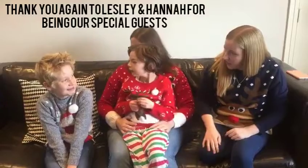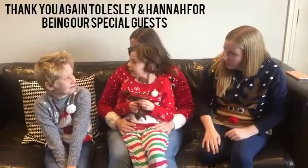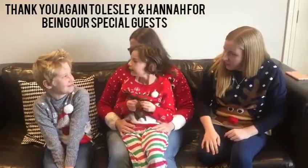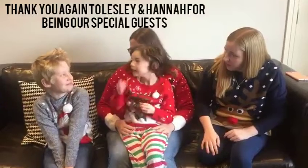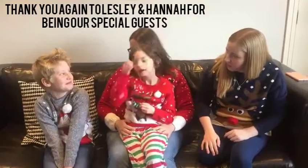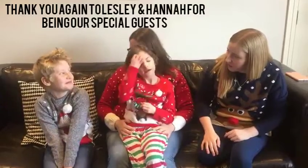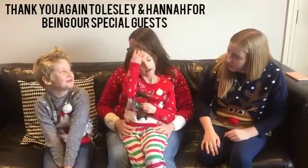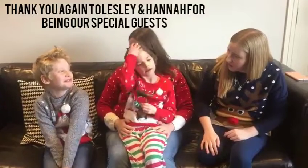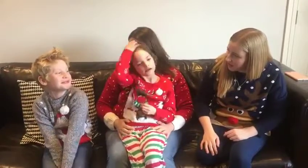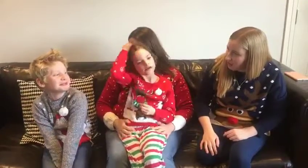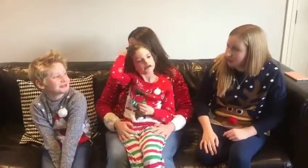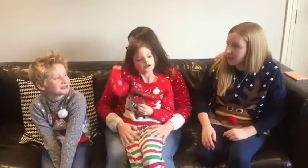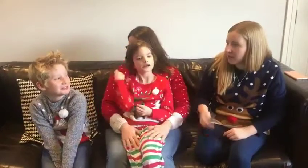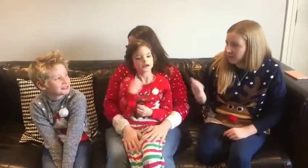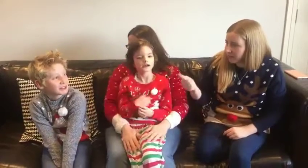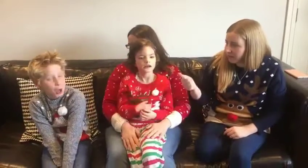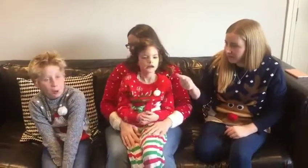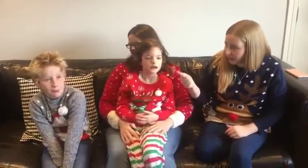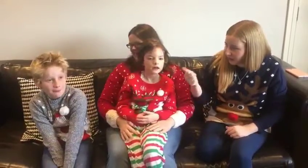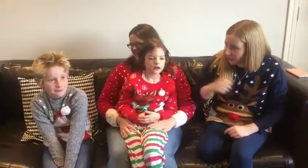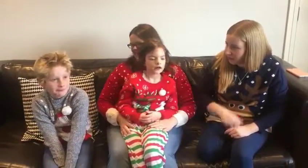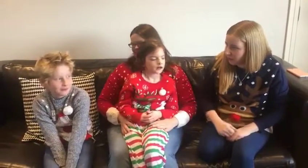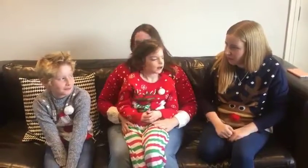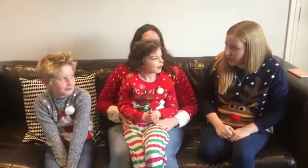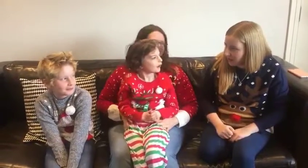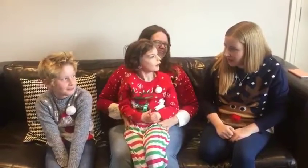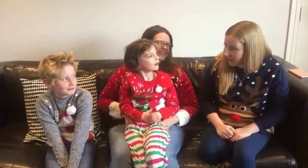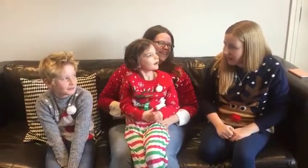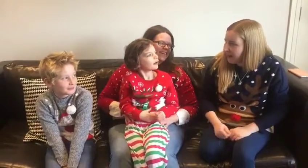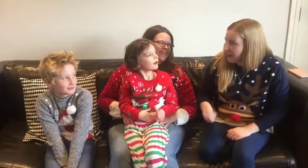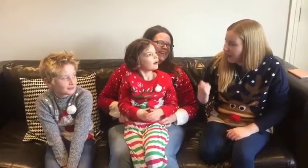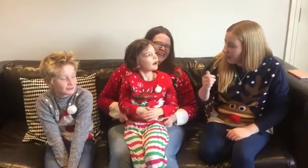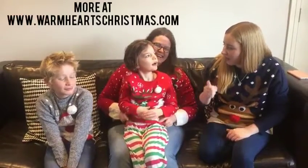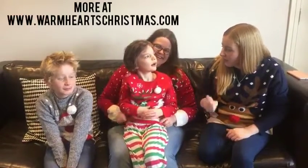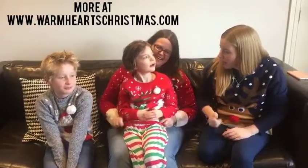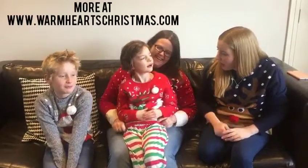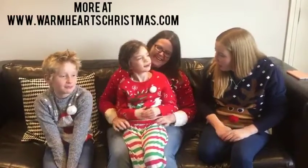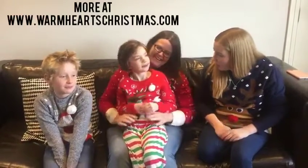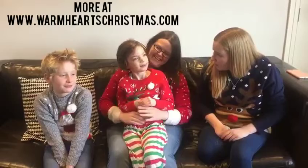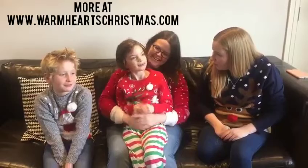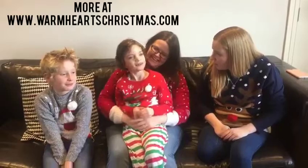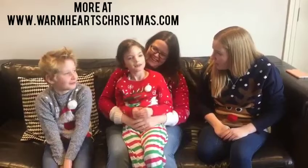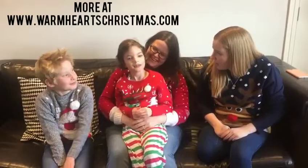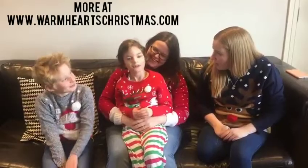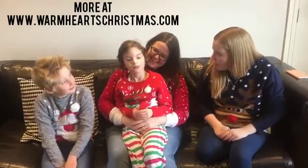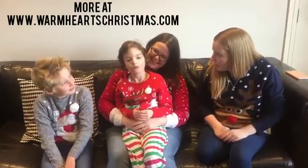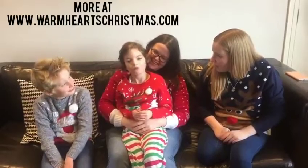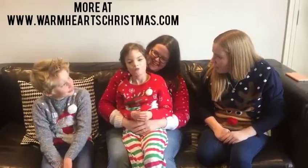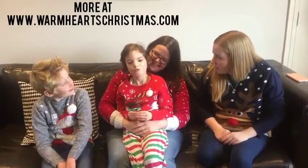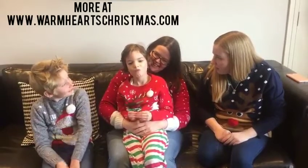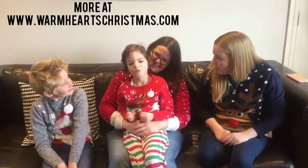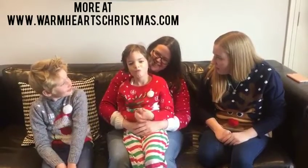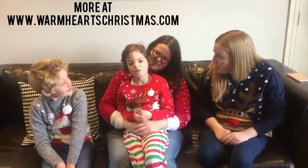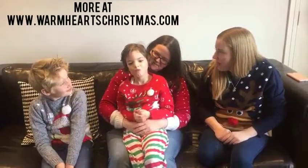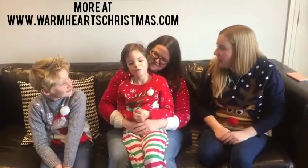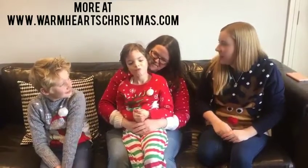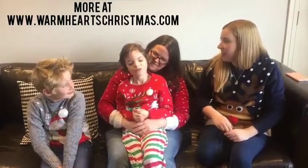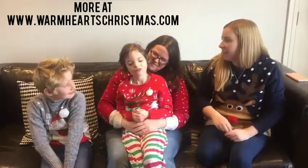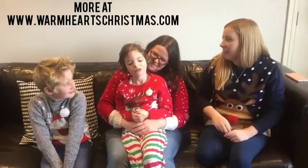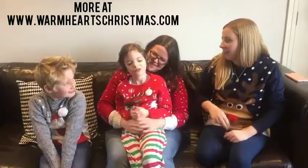thank you, Sam, who's actually the singer on the end of the song, and also my son. Thank you to Hannah, who is the expert sign-along. Yay! And